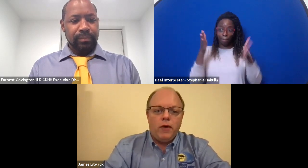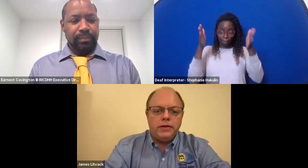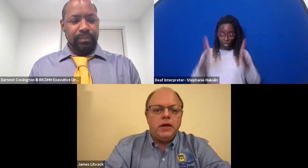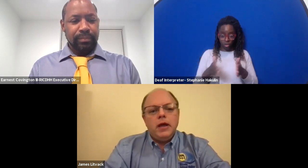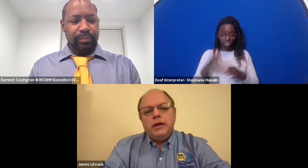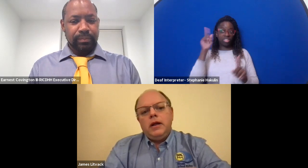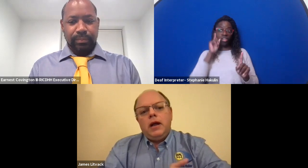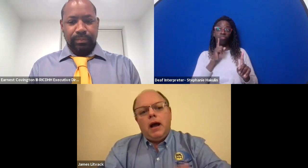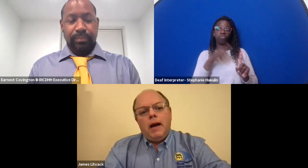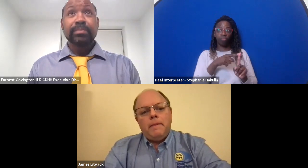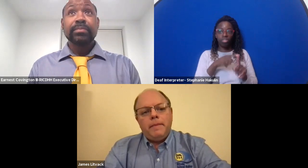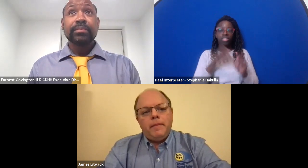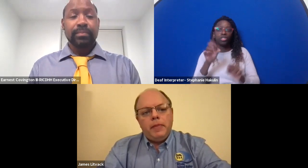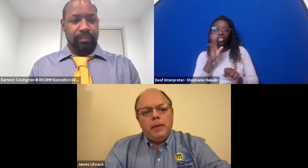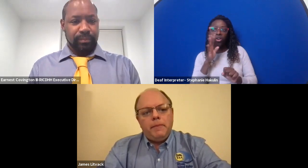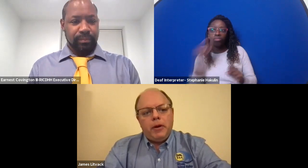own voice,